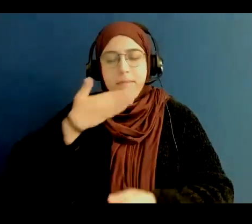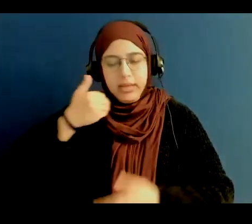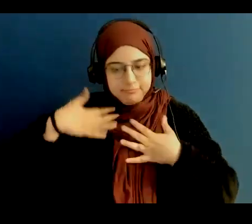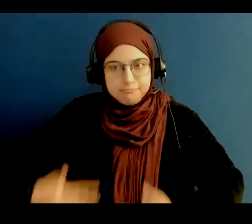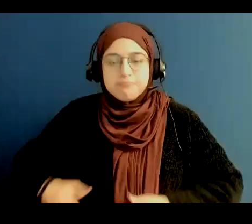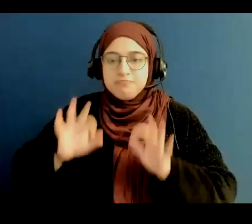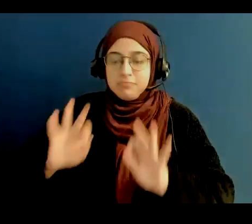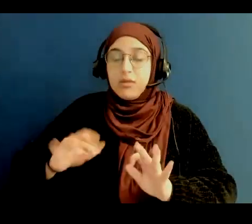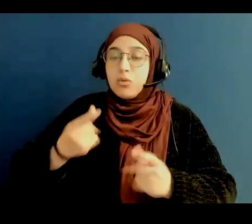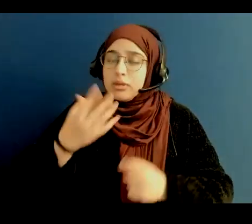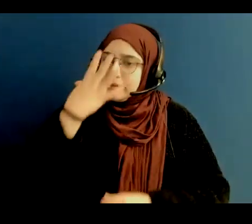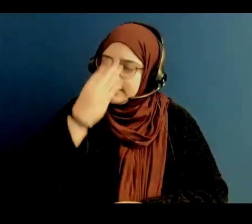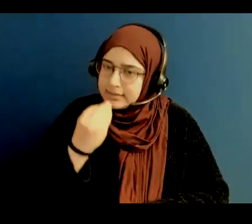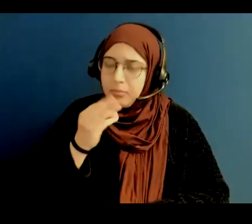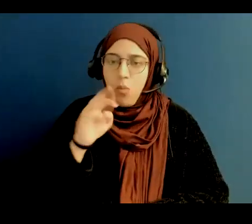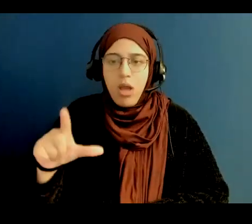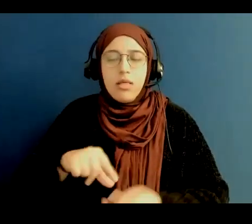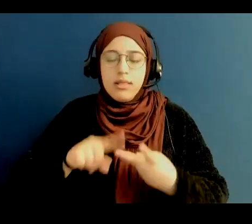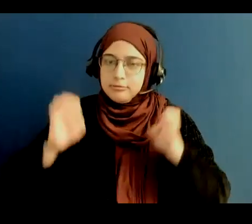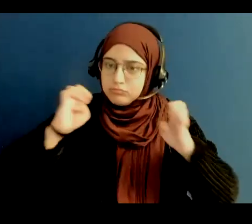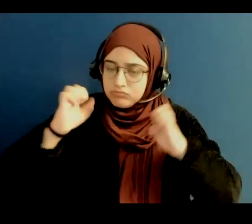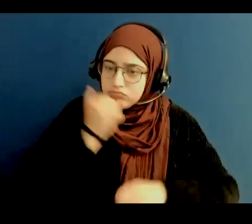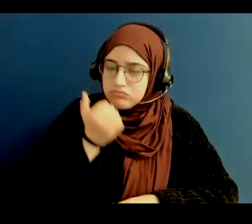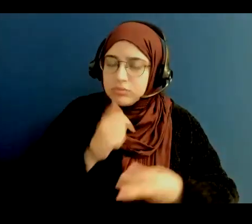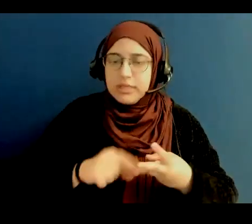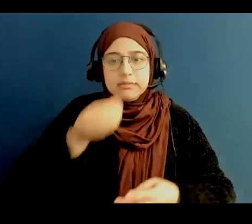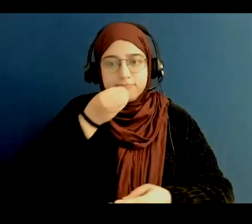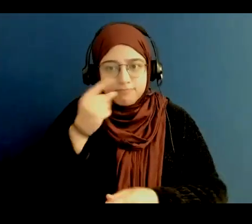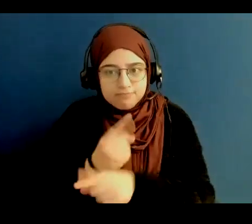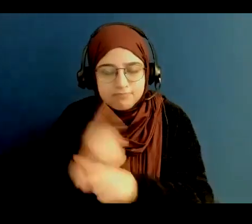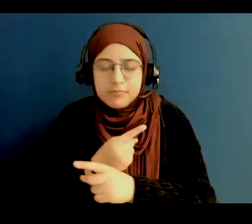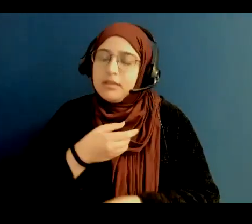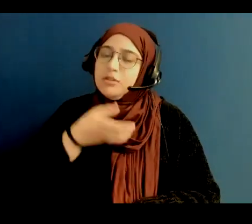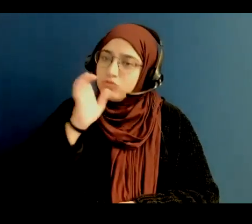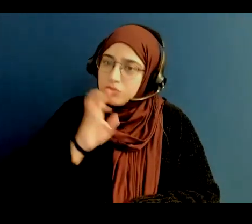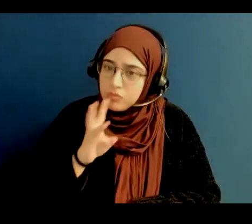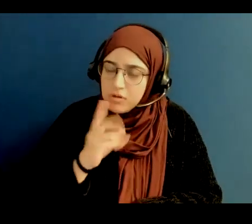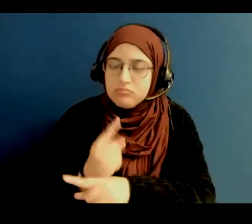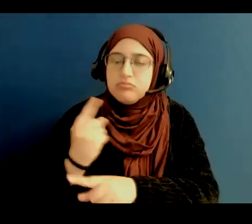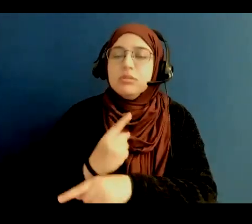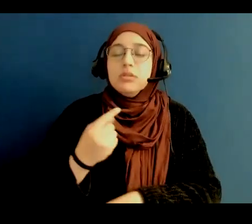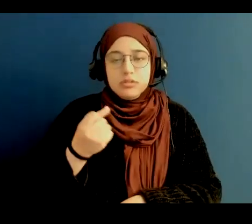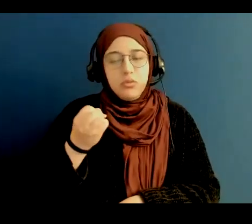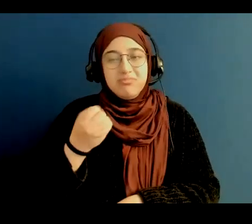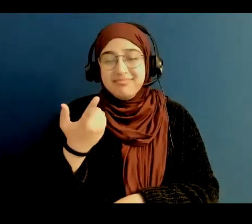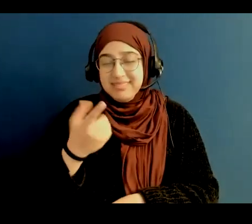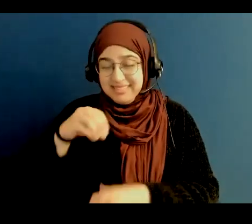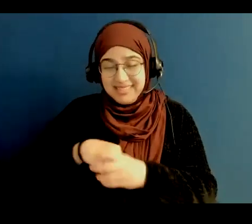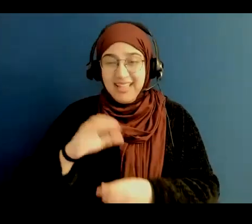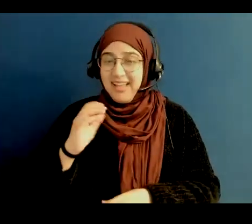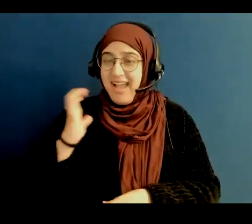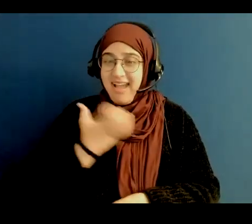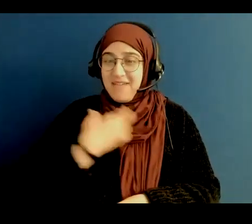water, try to exercise regularly. And remember, the beauty of our religion is, even if you don't really like to exercise or do these